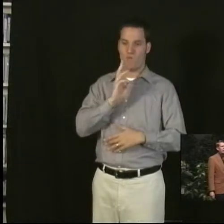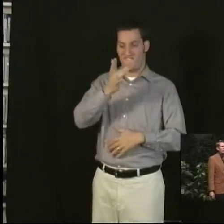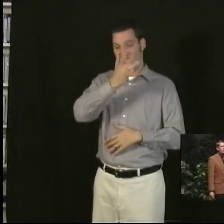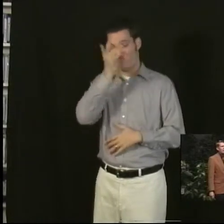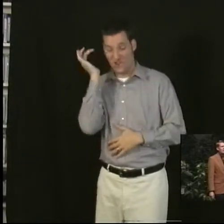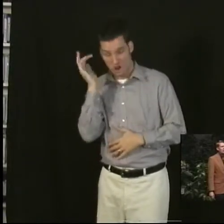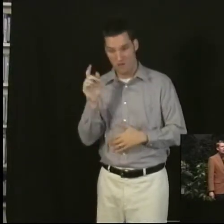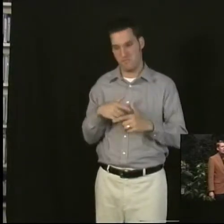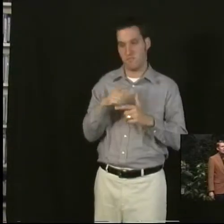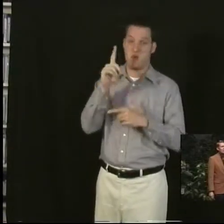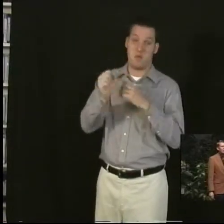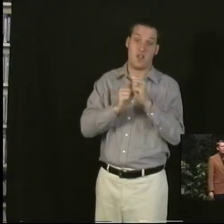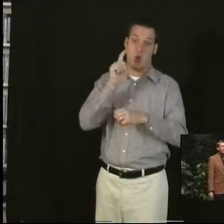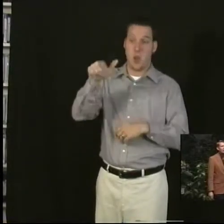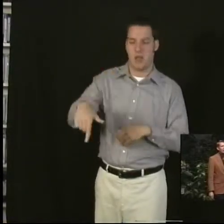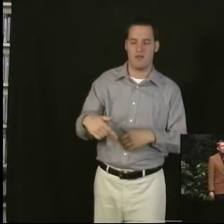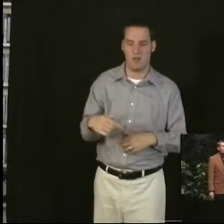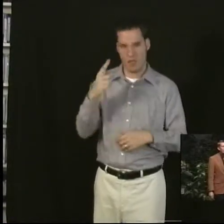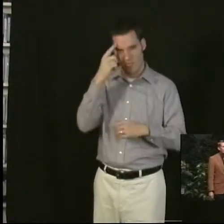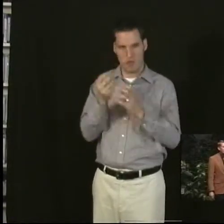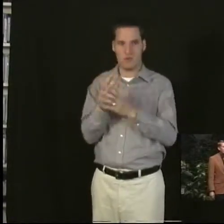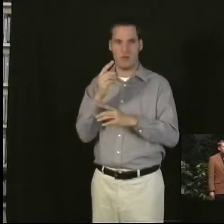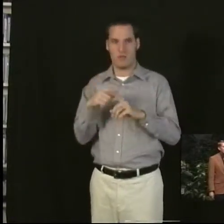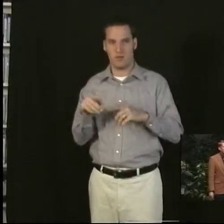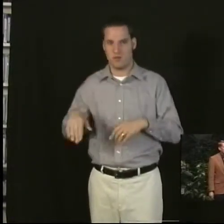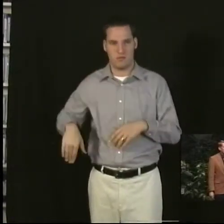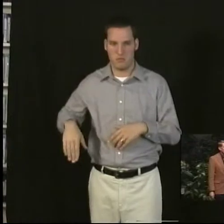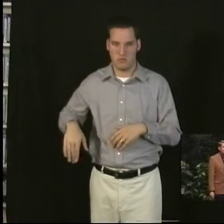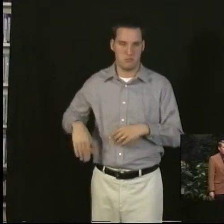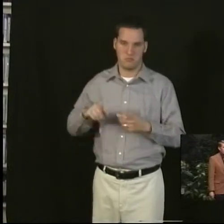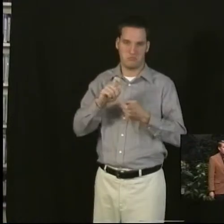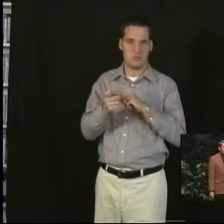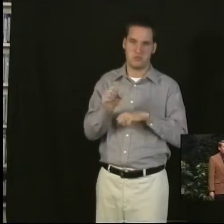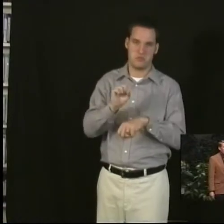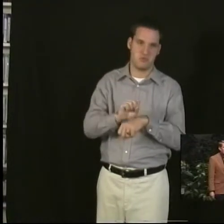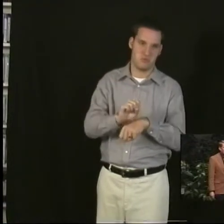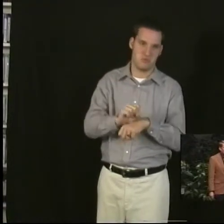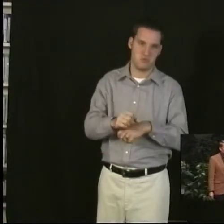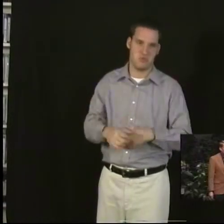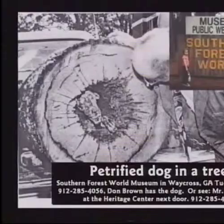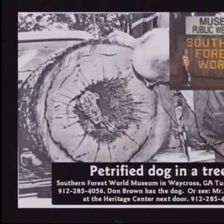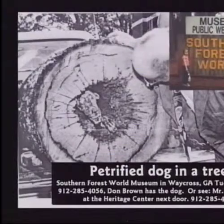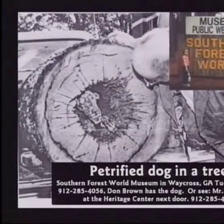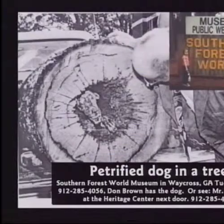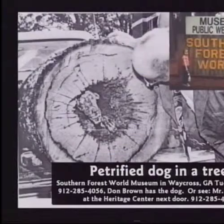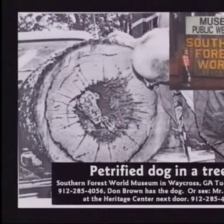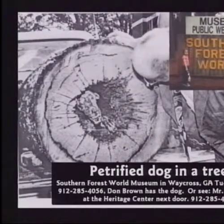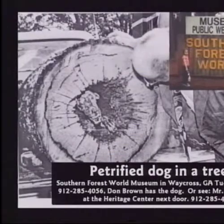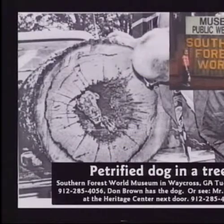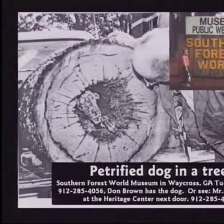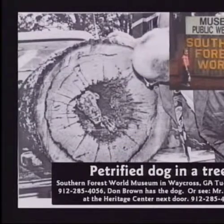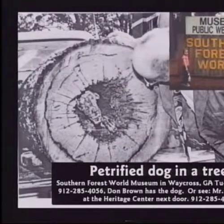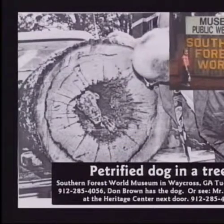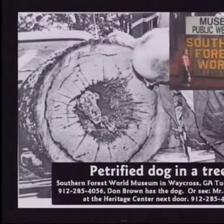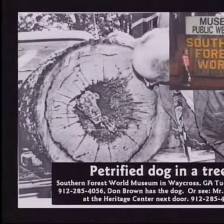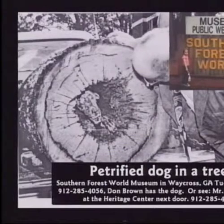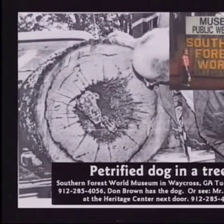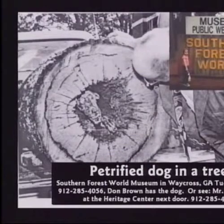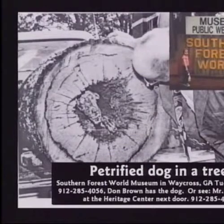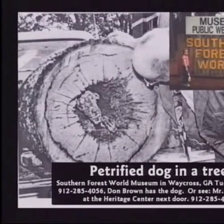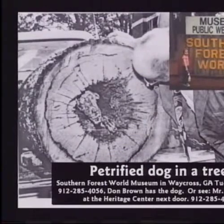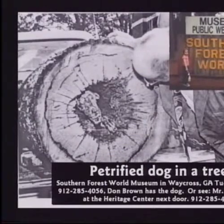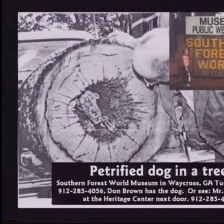later I went out I thought maybe they might sprout, but now they're all petrified. Would you like some for your museum? I mean, they're solid rock. Here's a petrified dog inside a